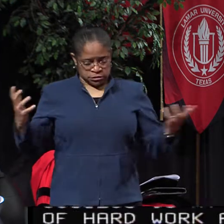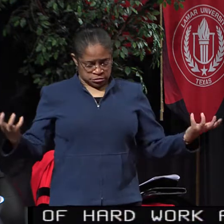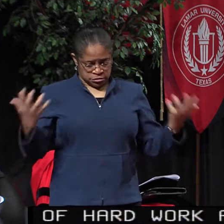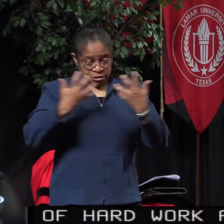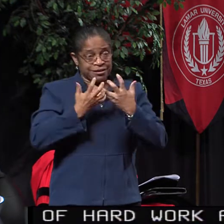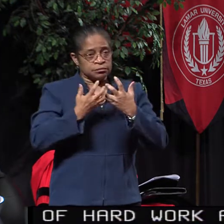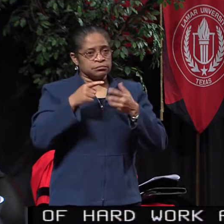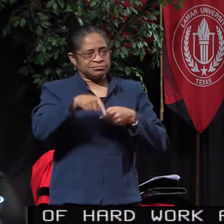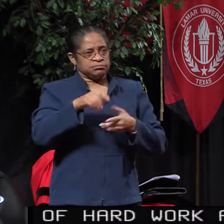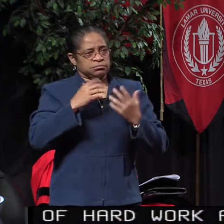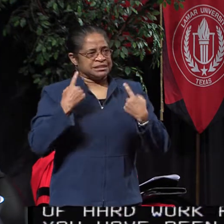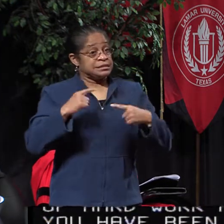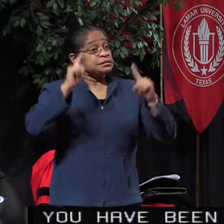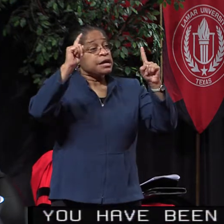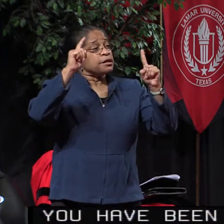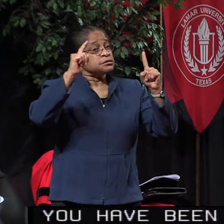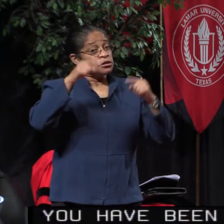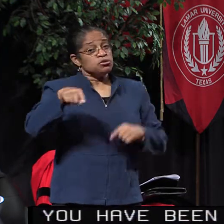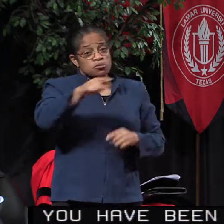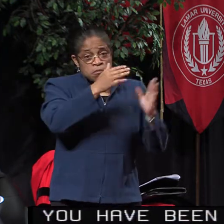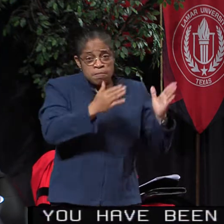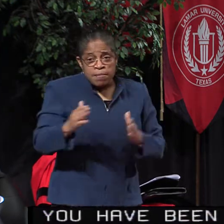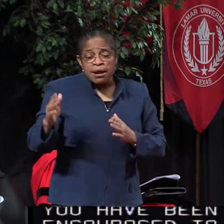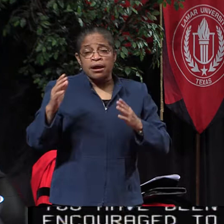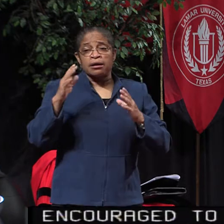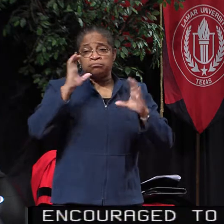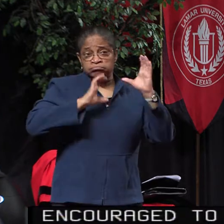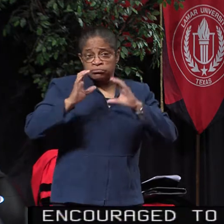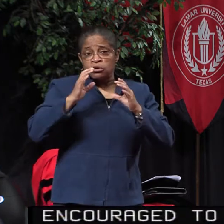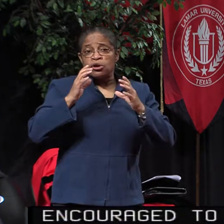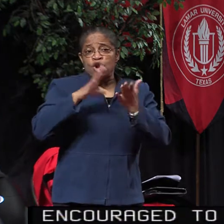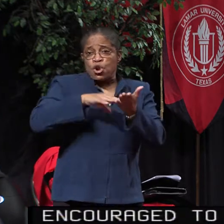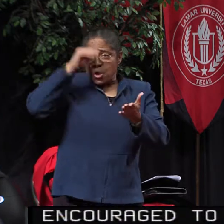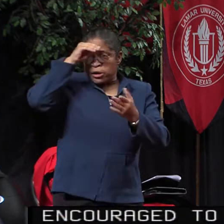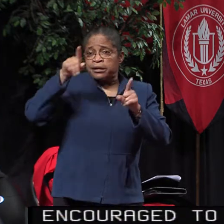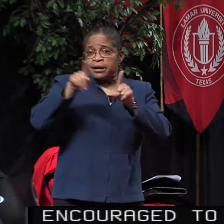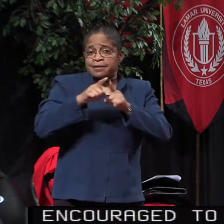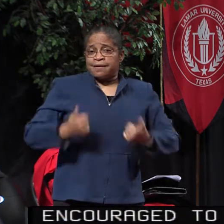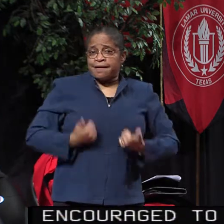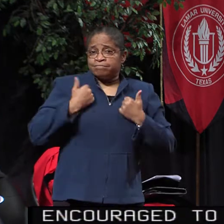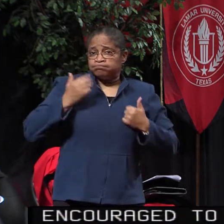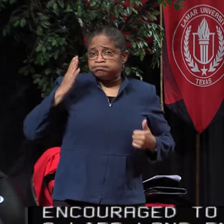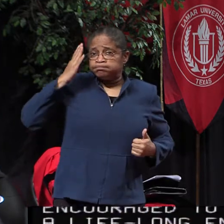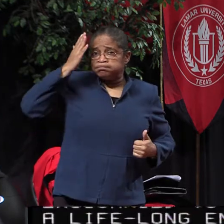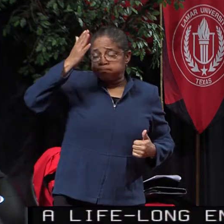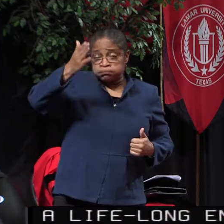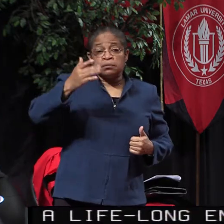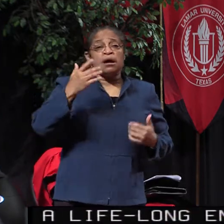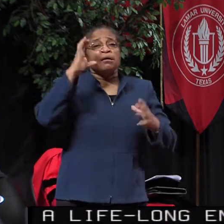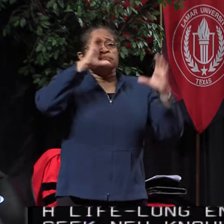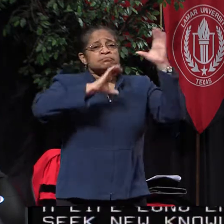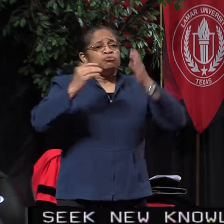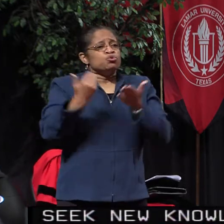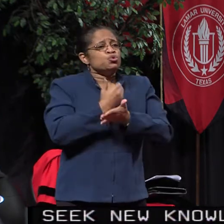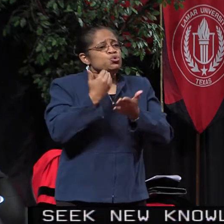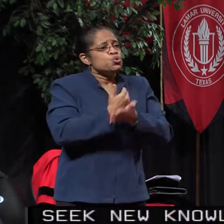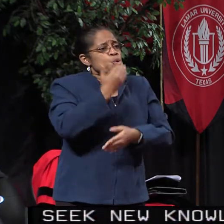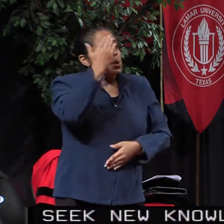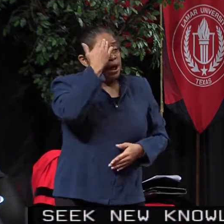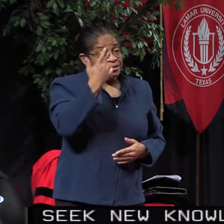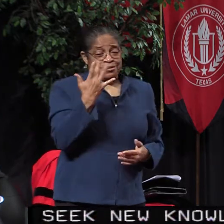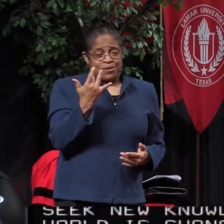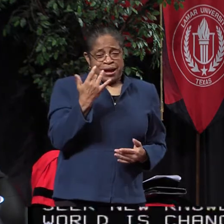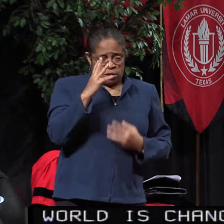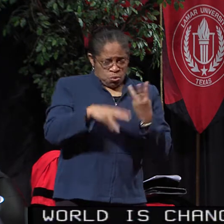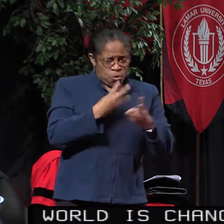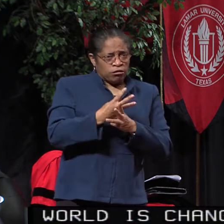been prepared and encouraged to pursue learning as a lifelong endeavor. Always seek new knowledge because the world is changing